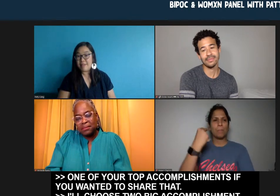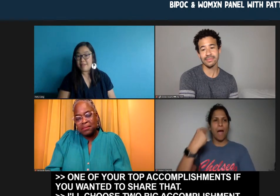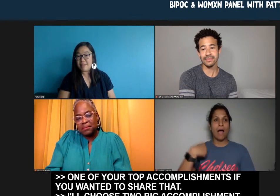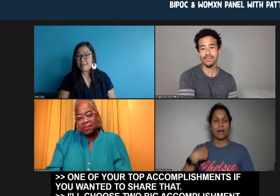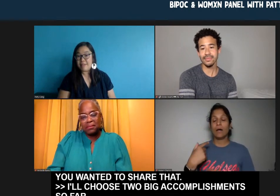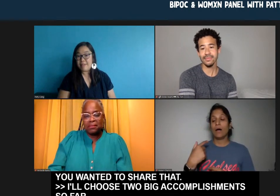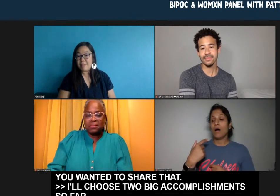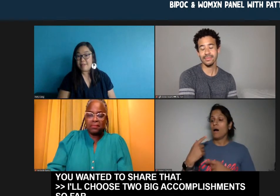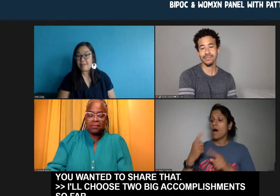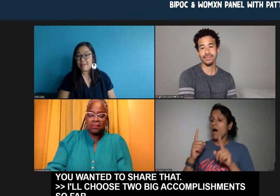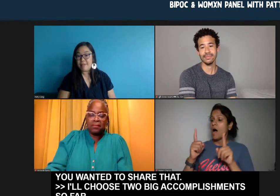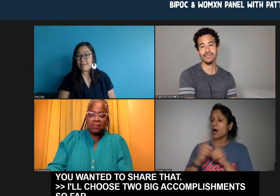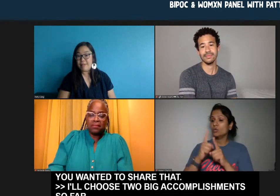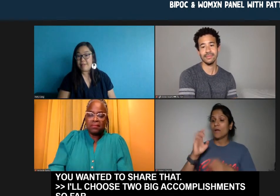I mean, as I look back,